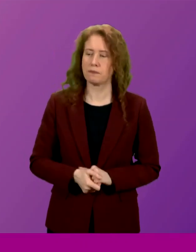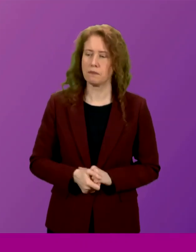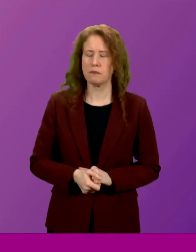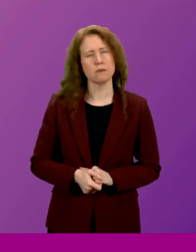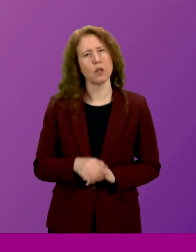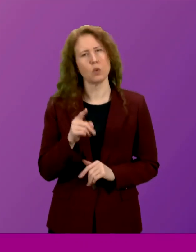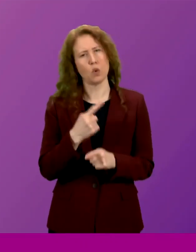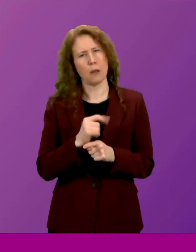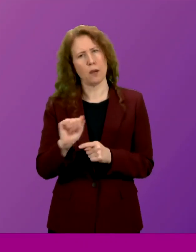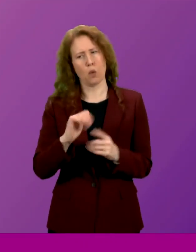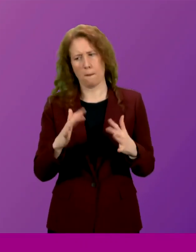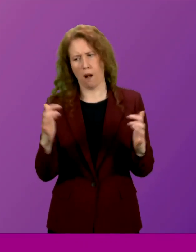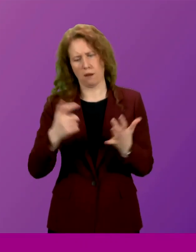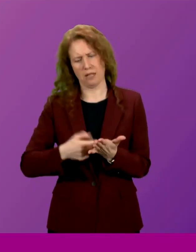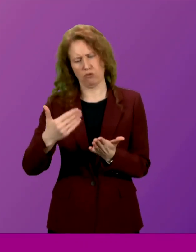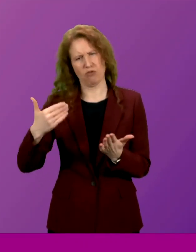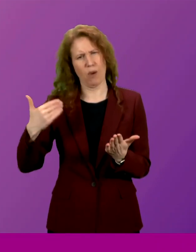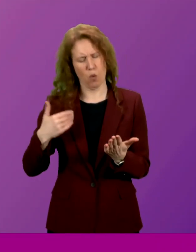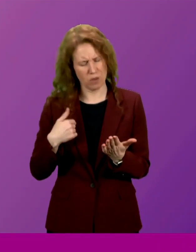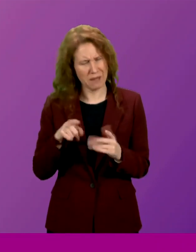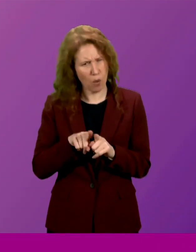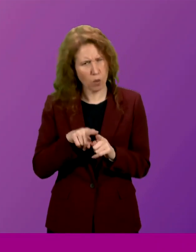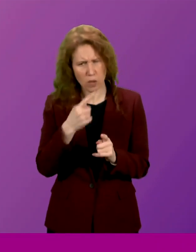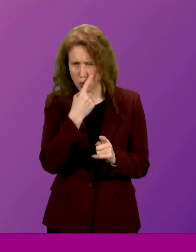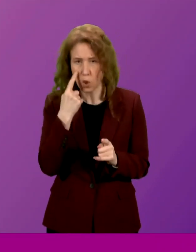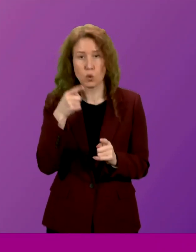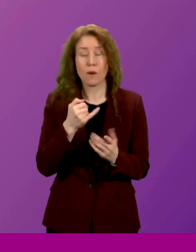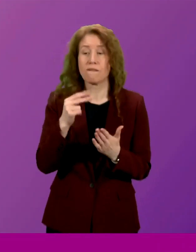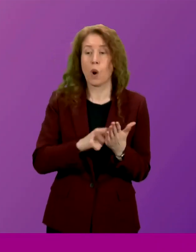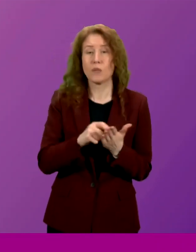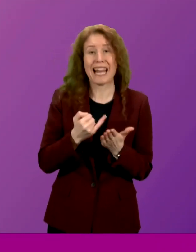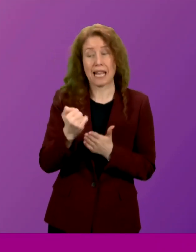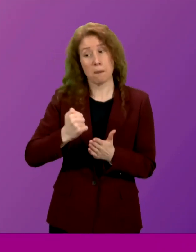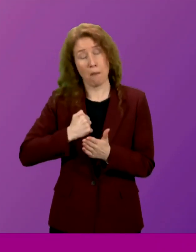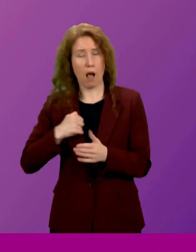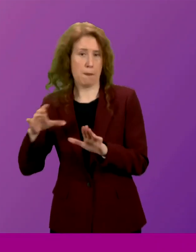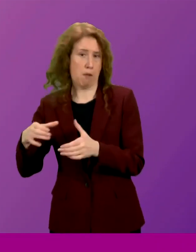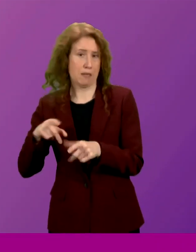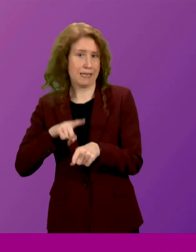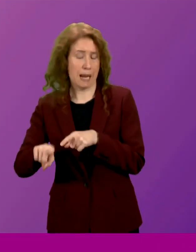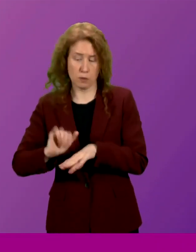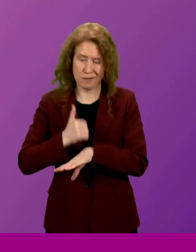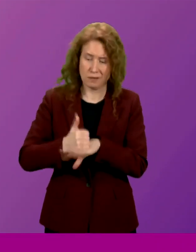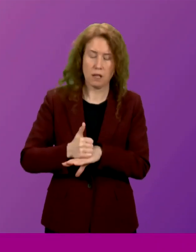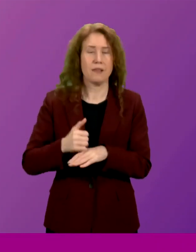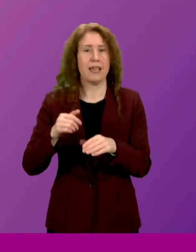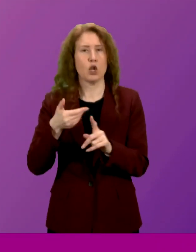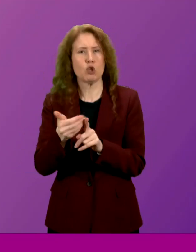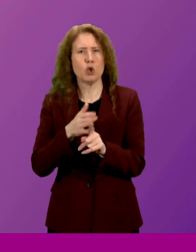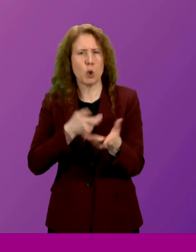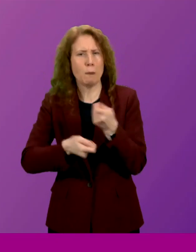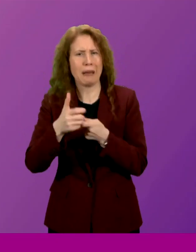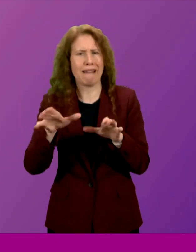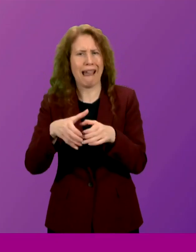his parliamentary record. Well, that also shows that he voted against my party's attempts to instigate a grooming gang inquiry in